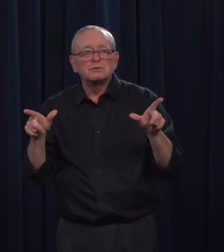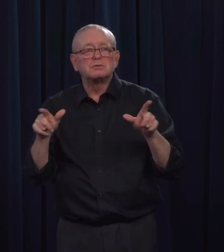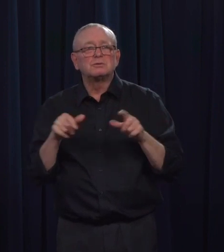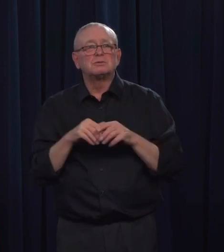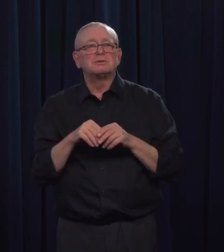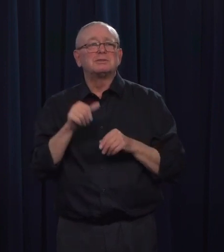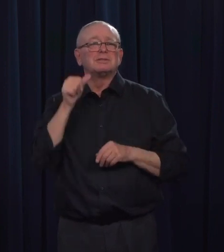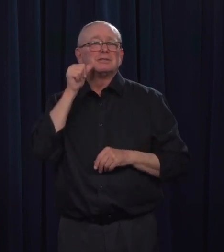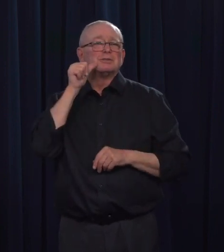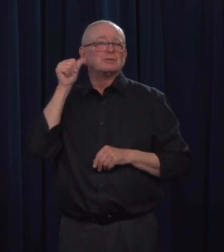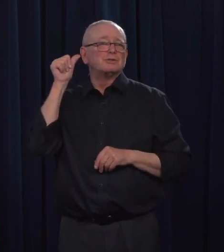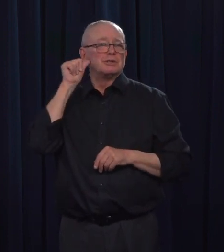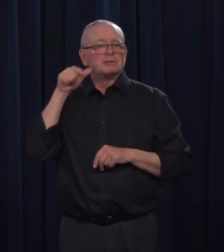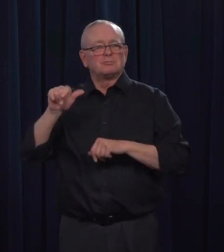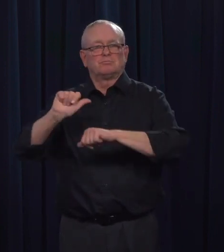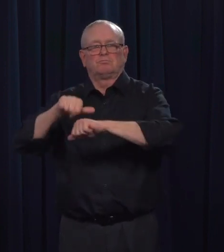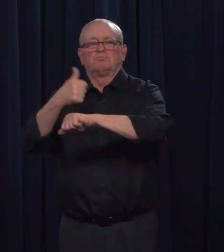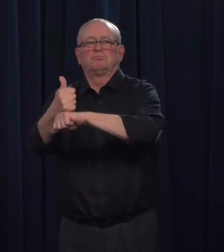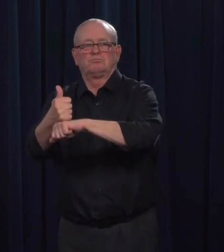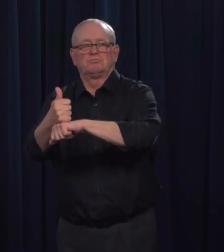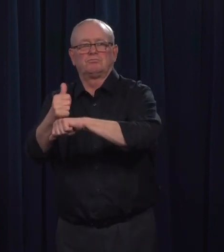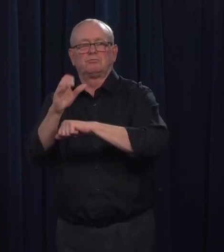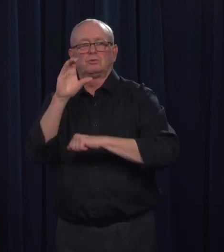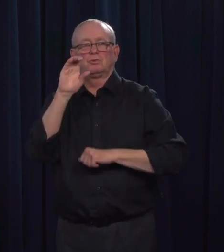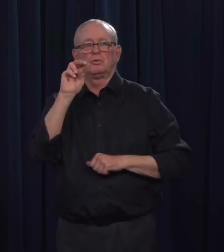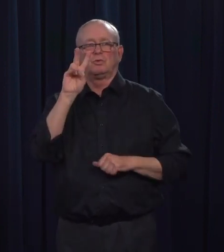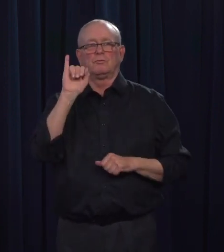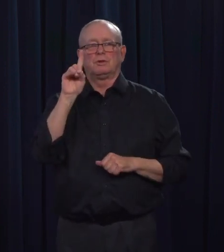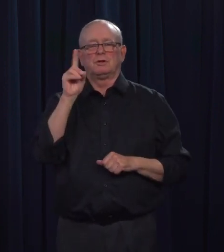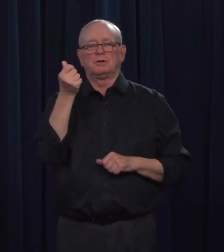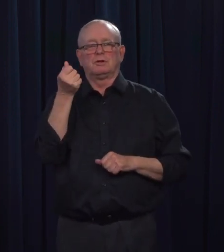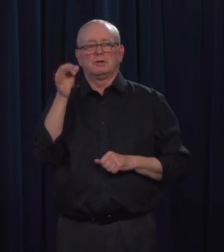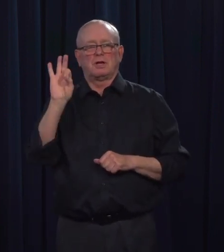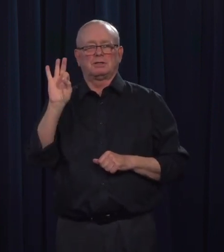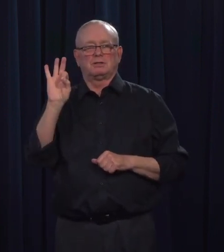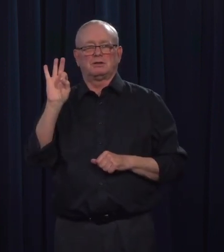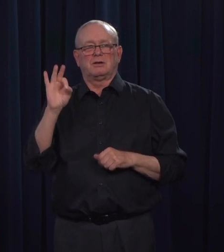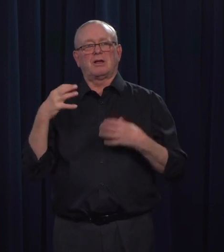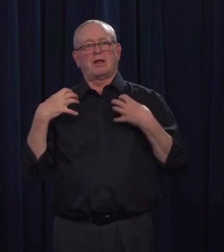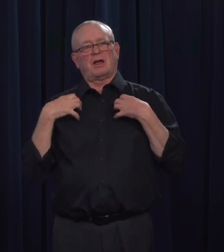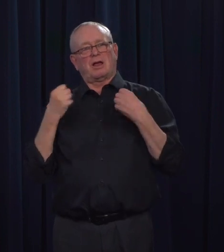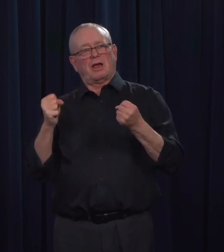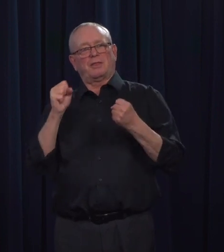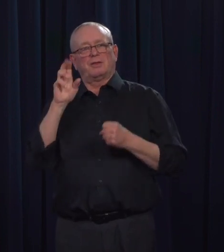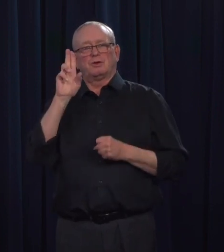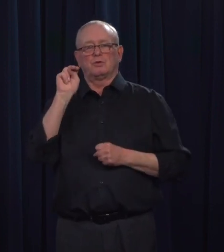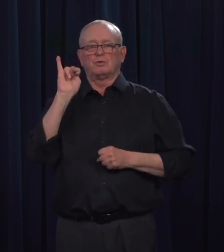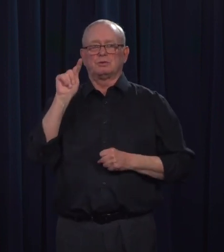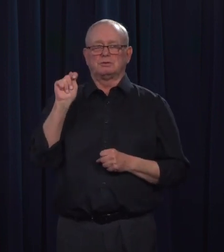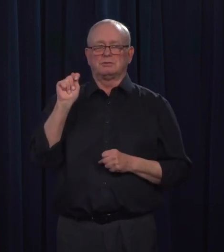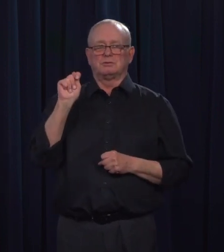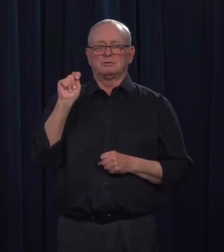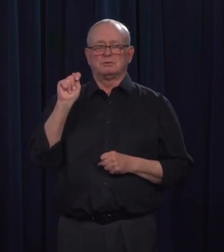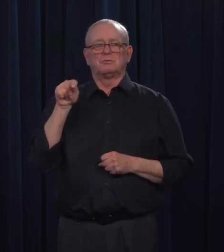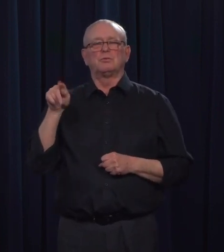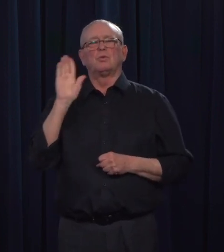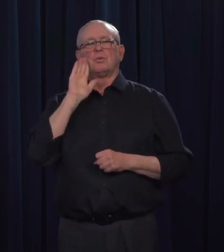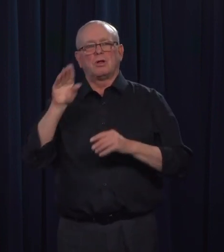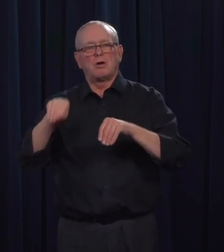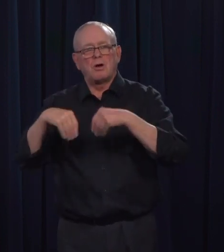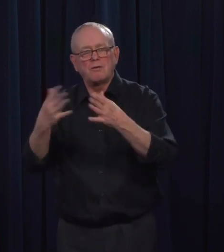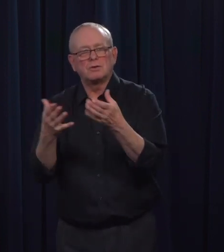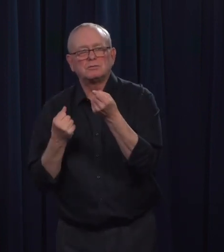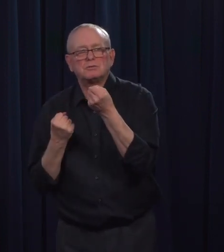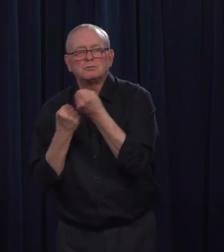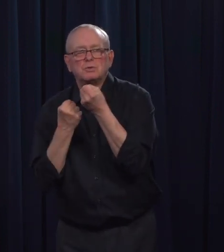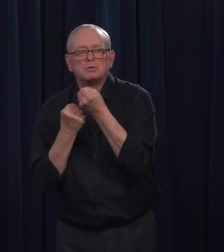will operate 24/7 to assess anyone self-isolating in their homes and offer testing when appropriate. They have also